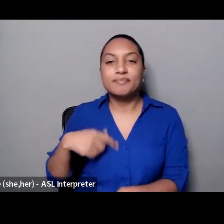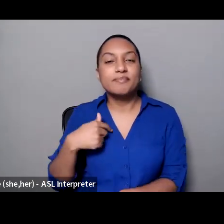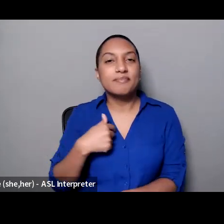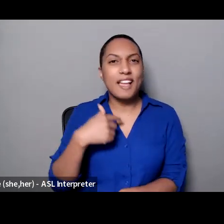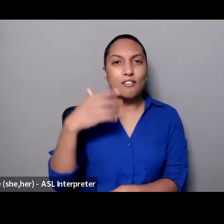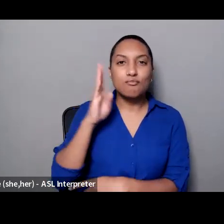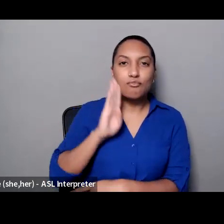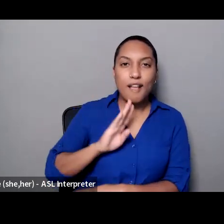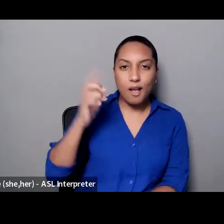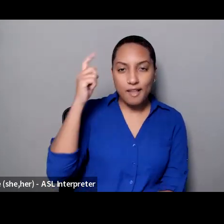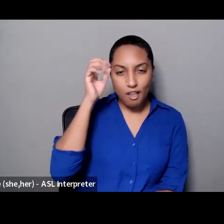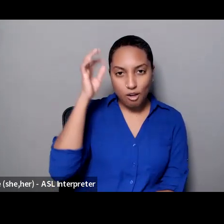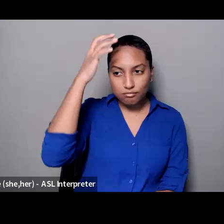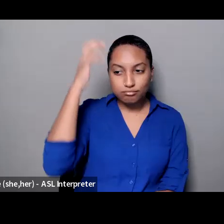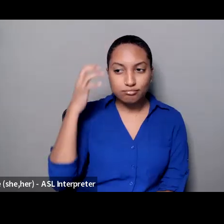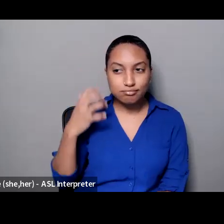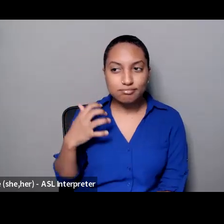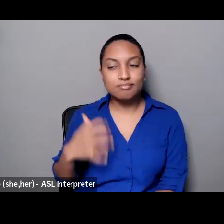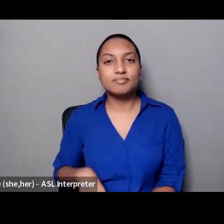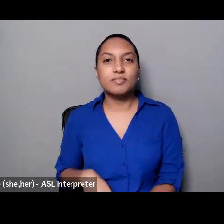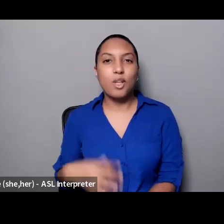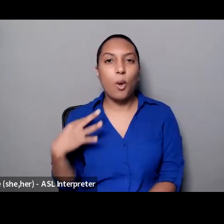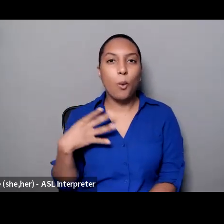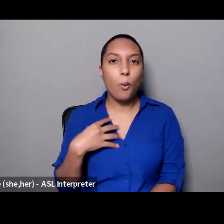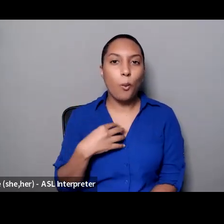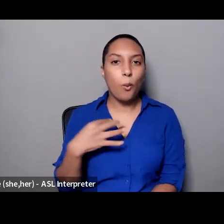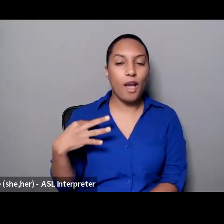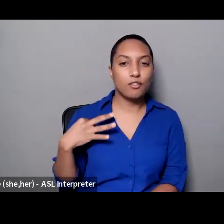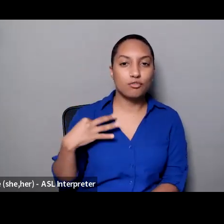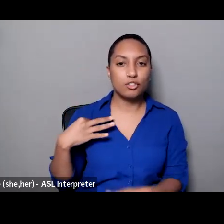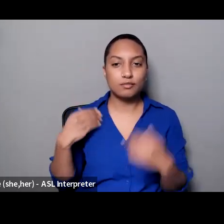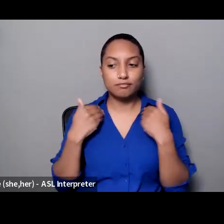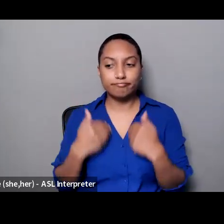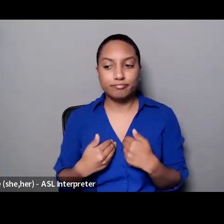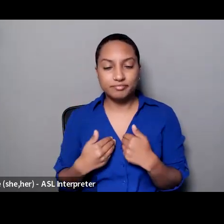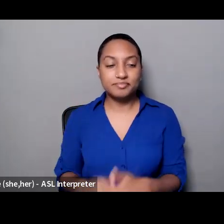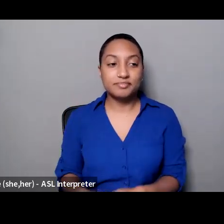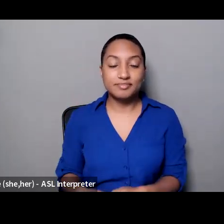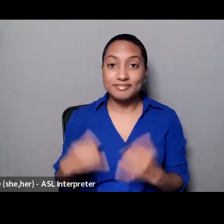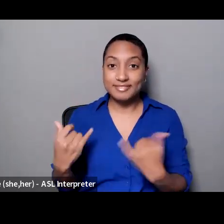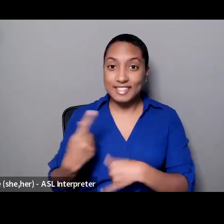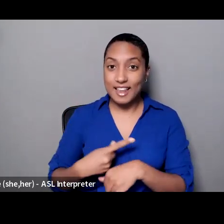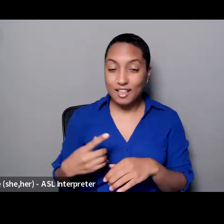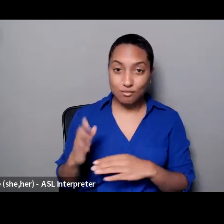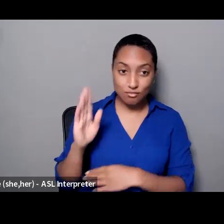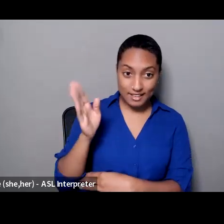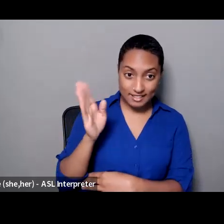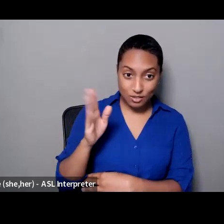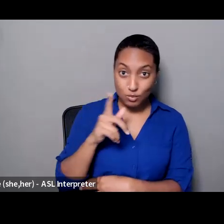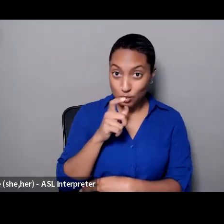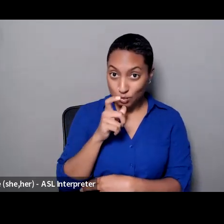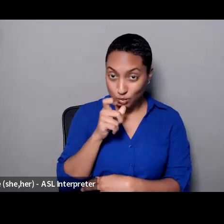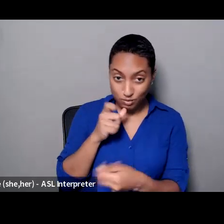blue V-neck top right now. Today's presentation is brought to you by the ILNet Training and